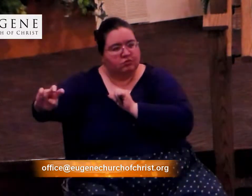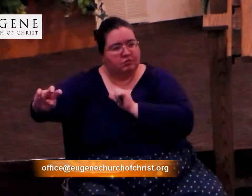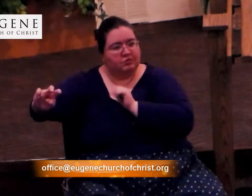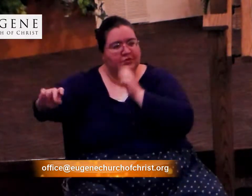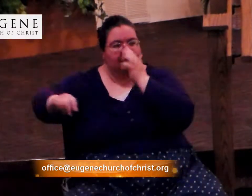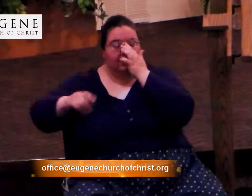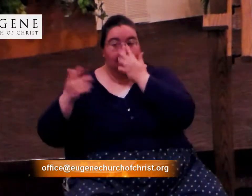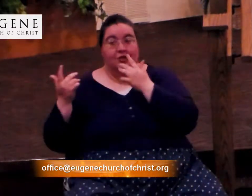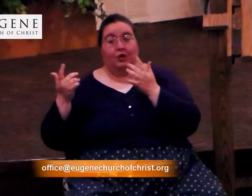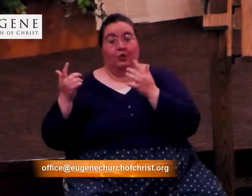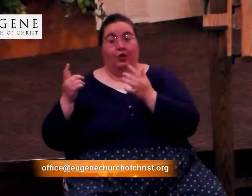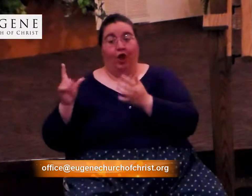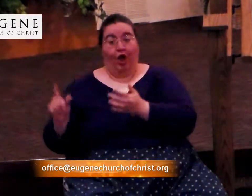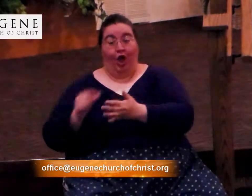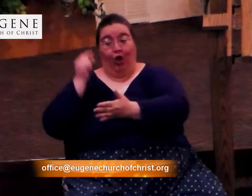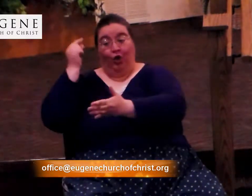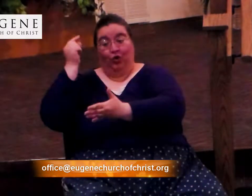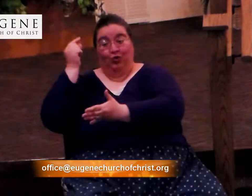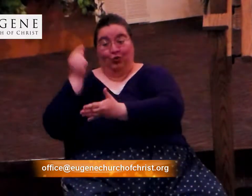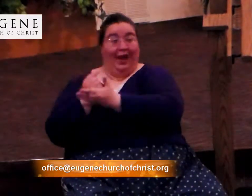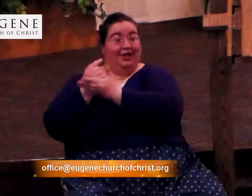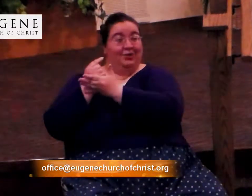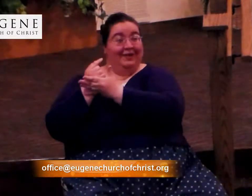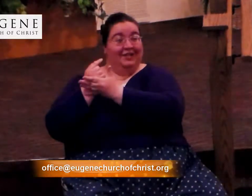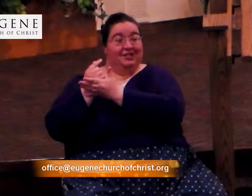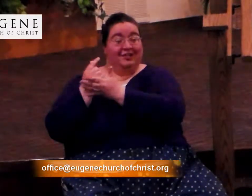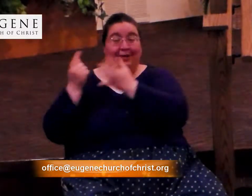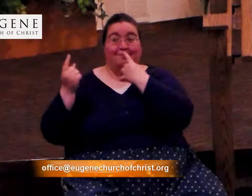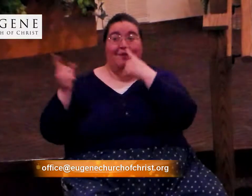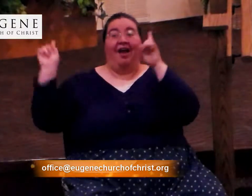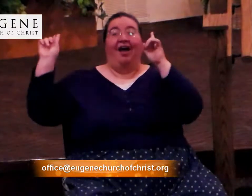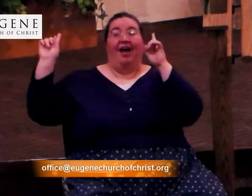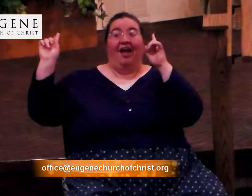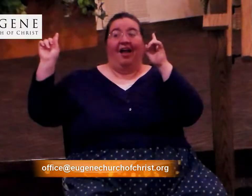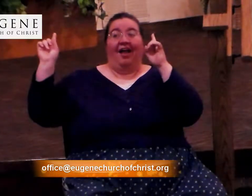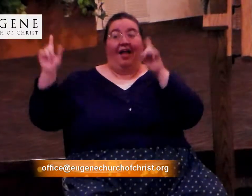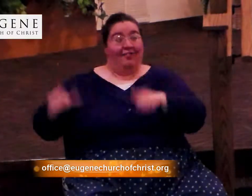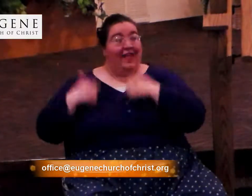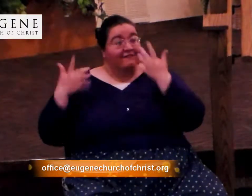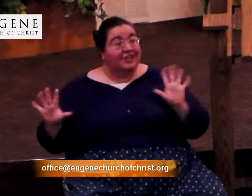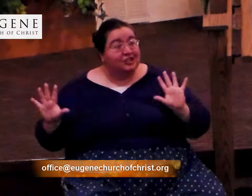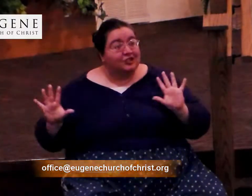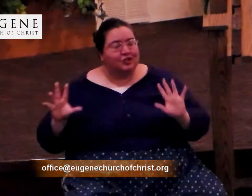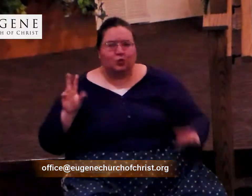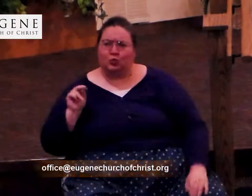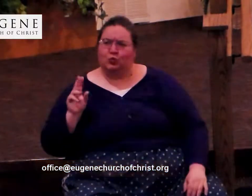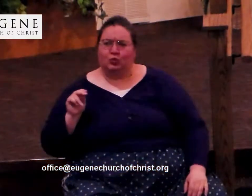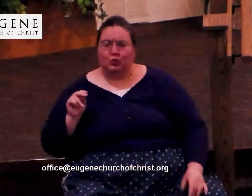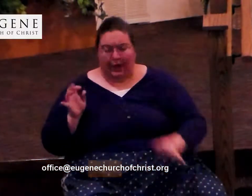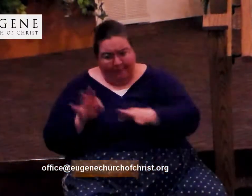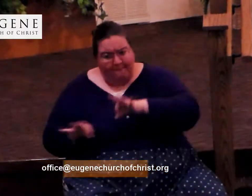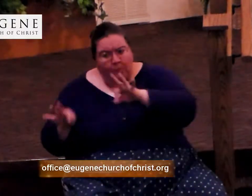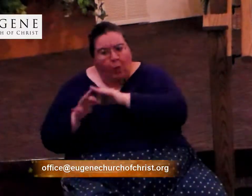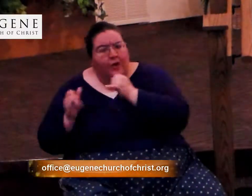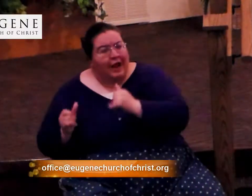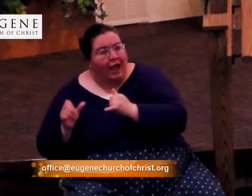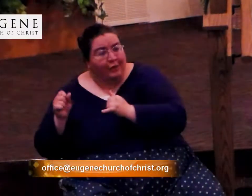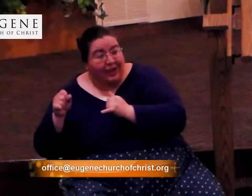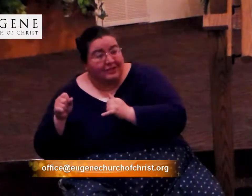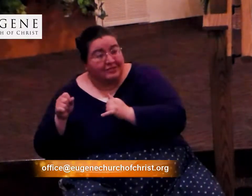tomorrow, that is not the end all of accomplishments in life. It's a big deal right now, and it should be. But life continues on, and you move to the next